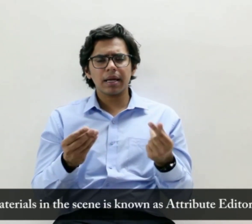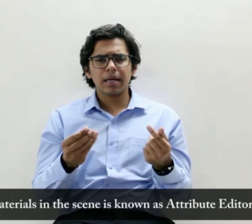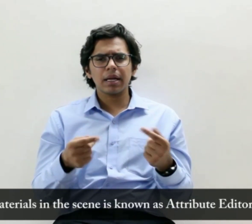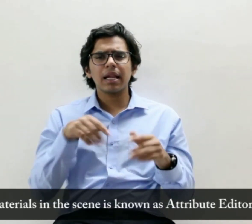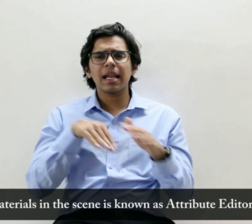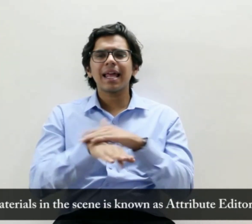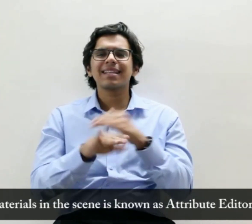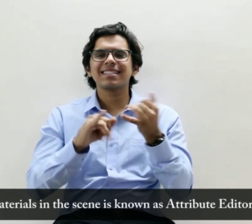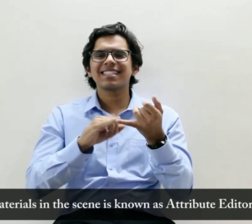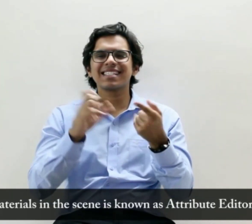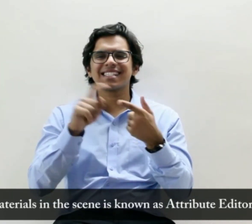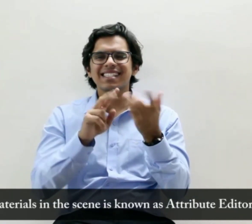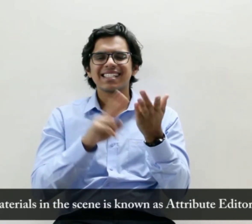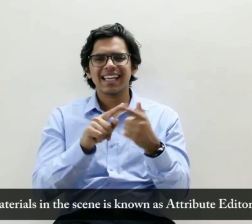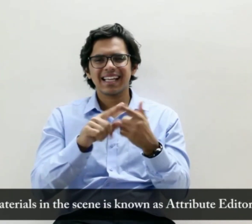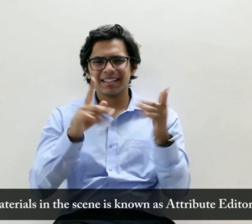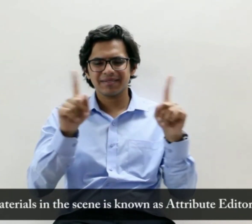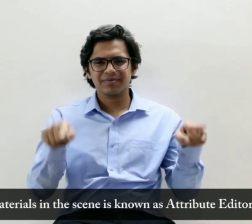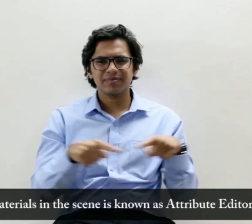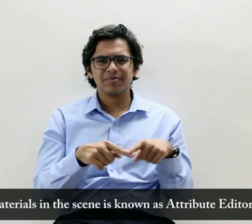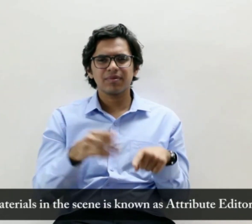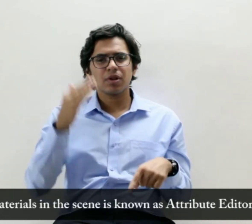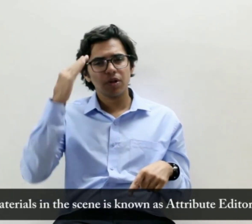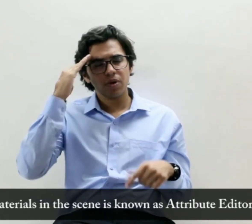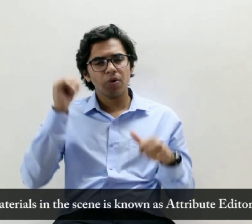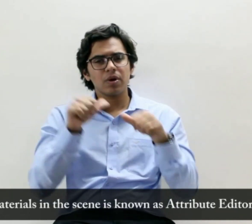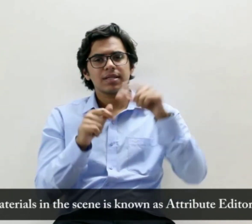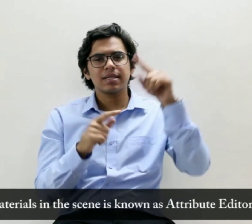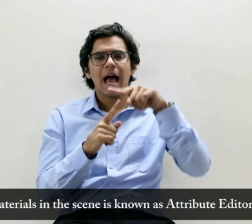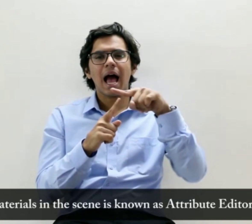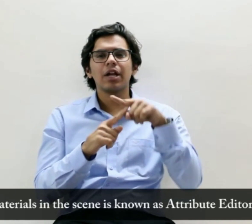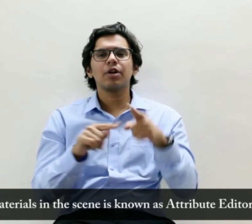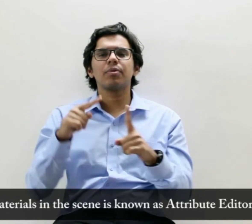materials in the scene, is known as Attribute Editor.